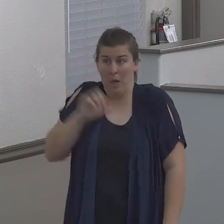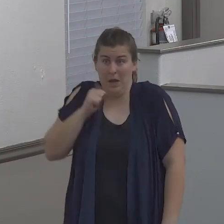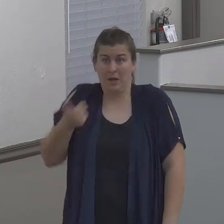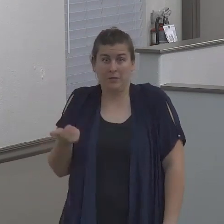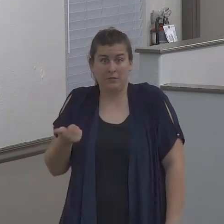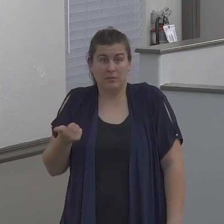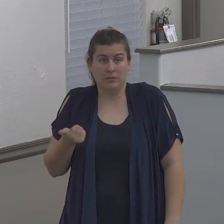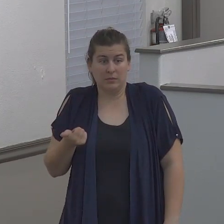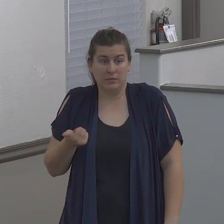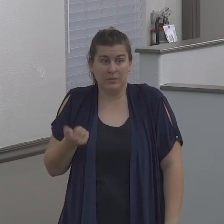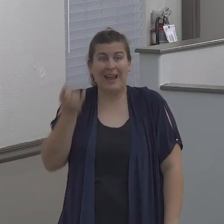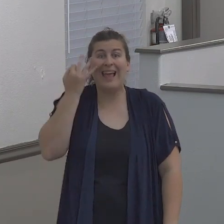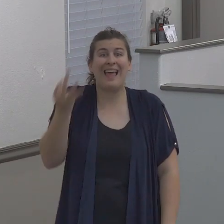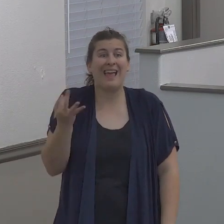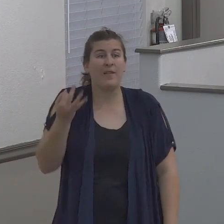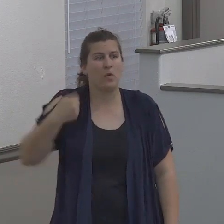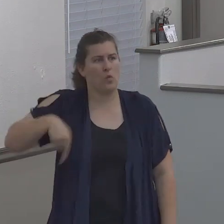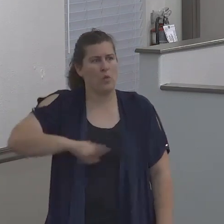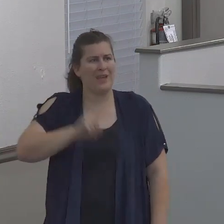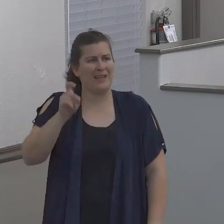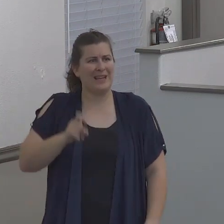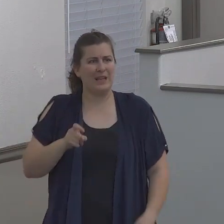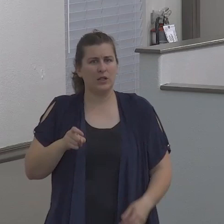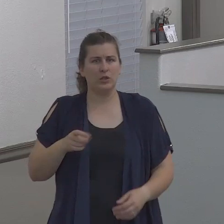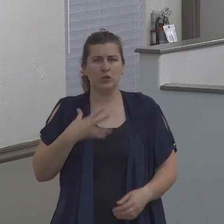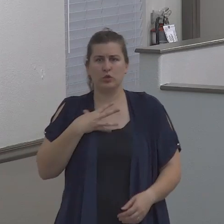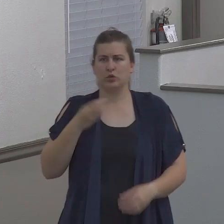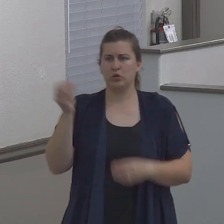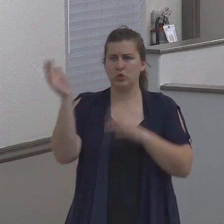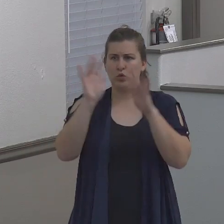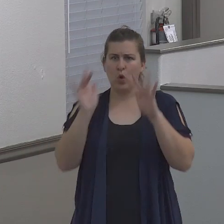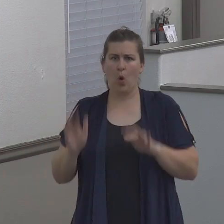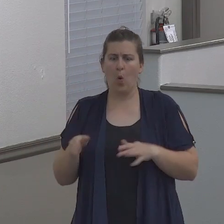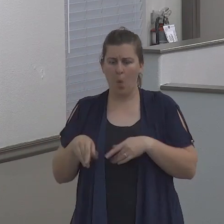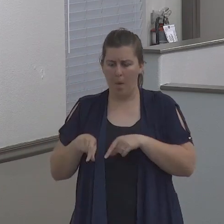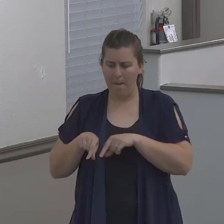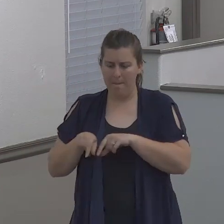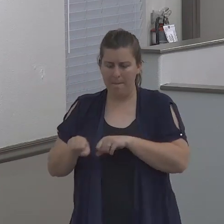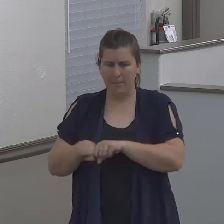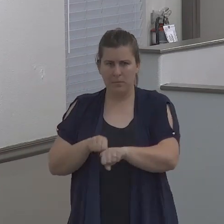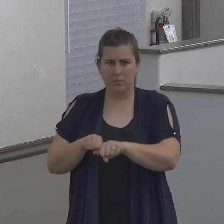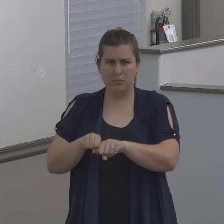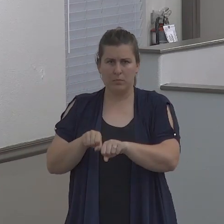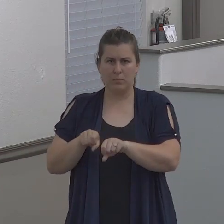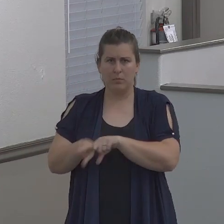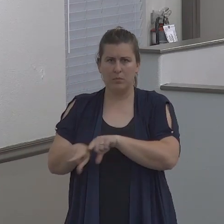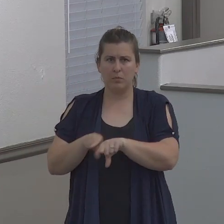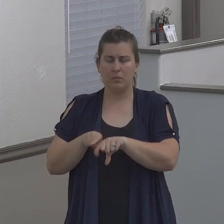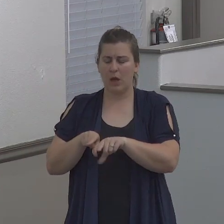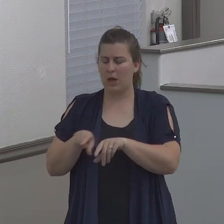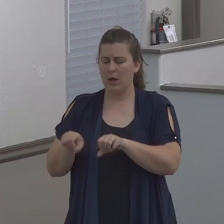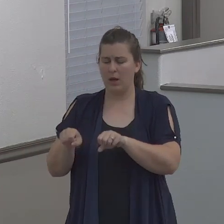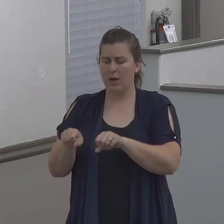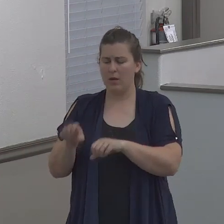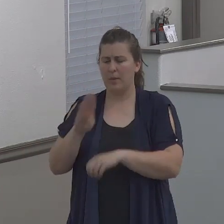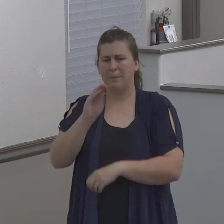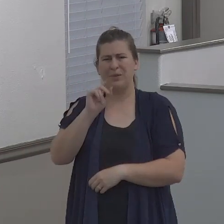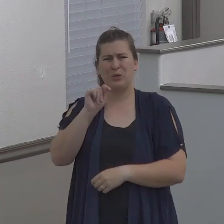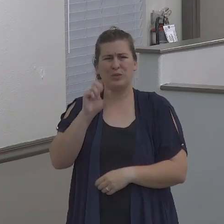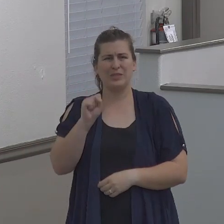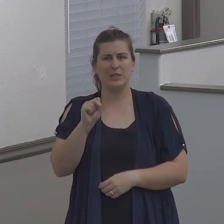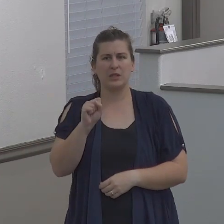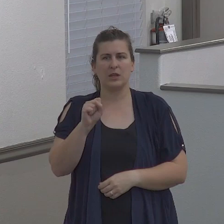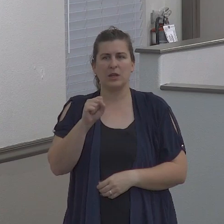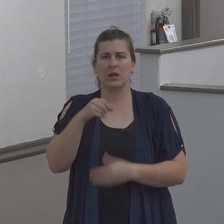Why not? Why not? I mean, if we needed snow boots in the winter, we'd go get snow boots for the winter, wouldn't we?